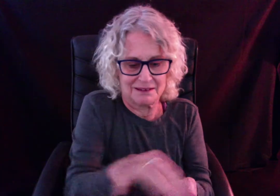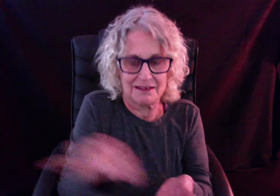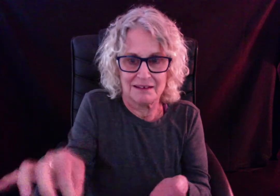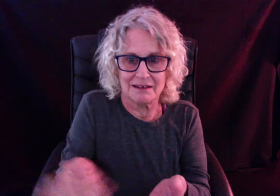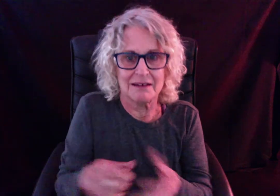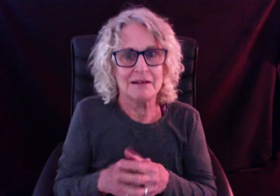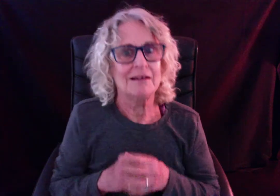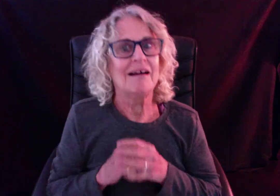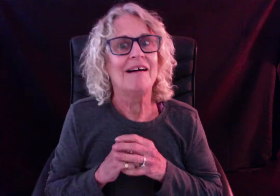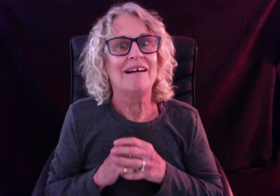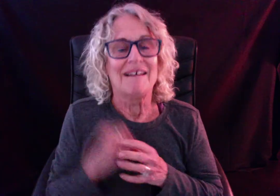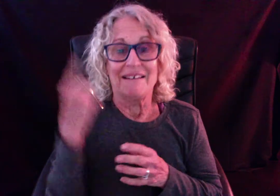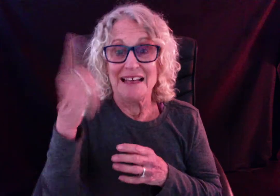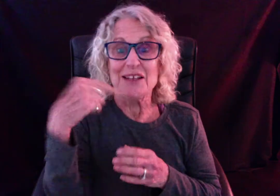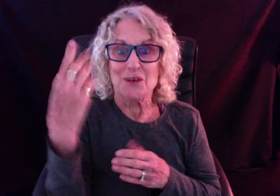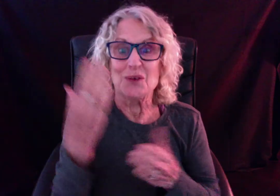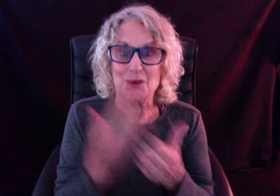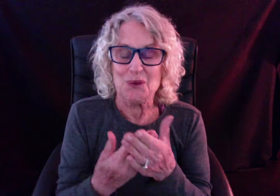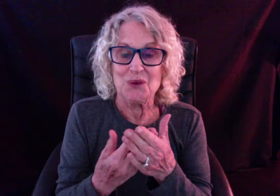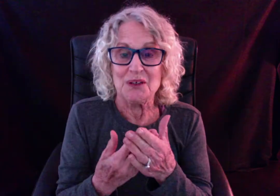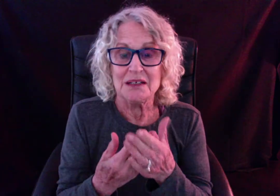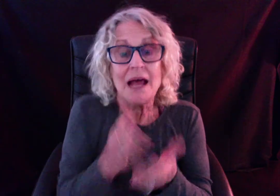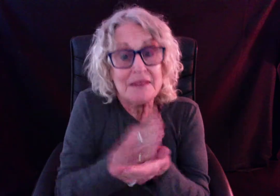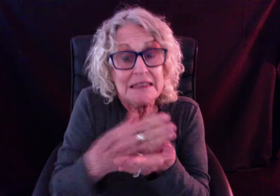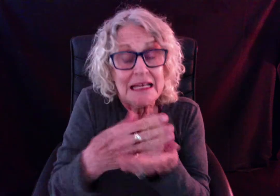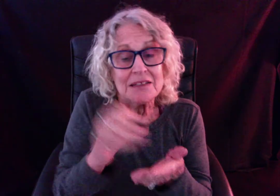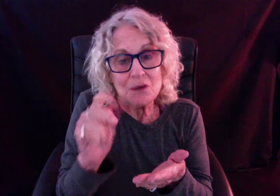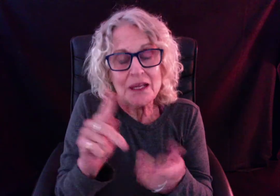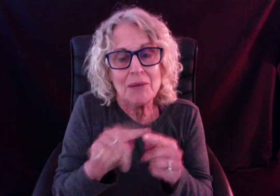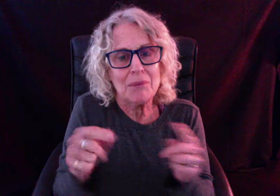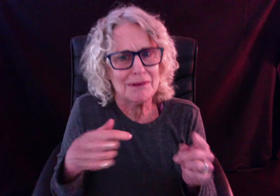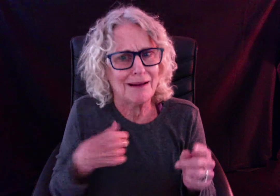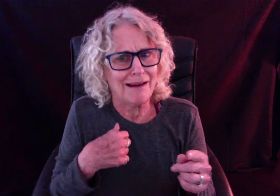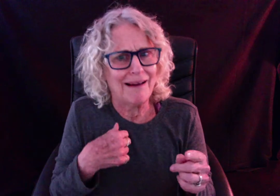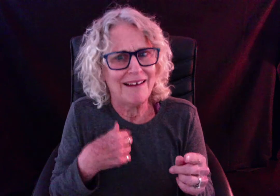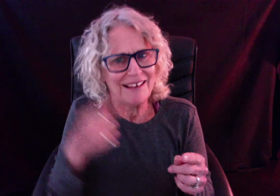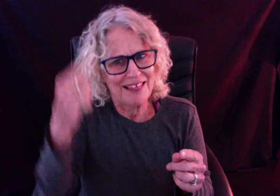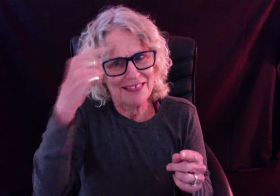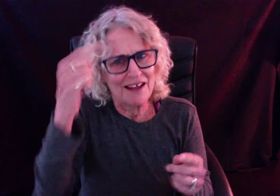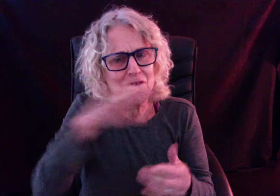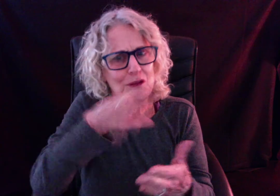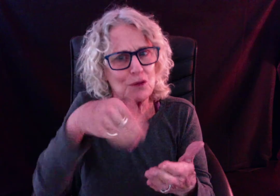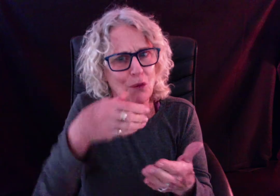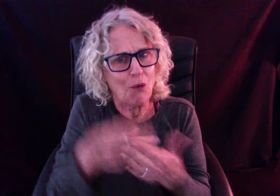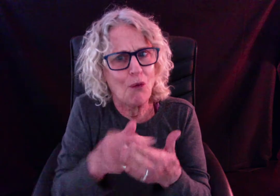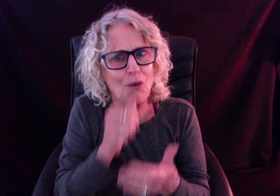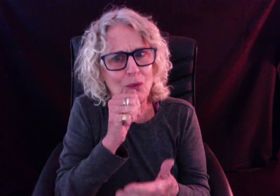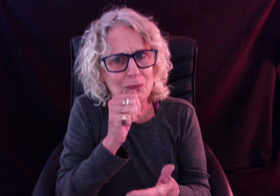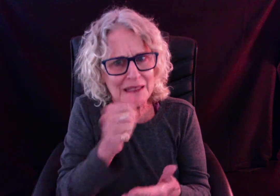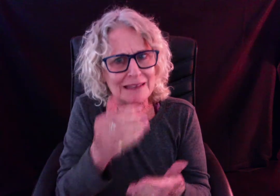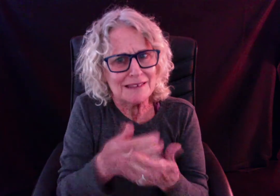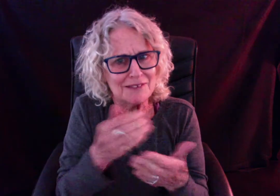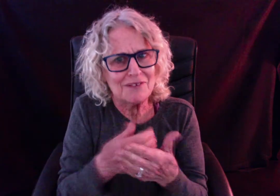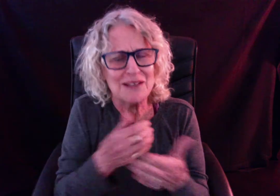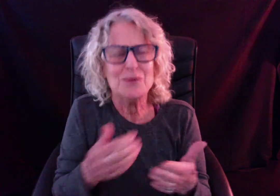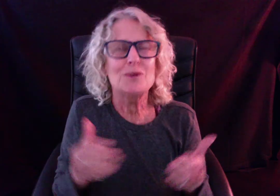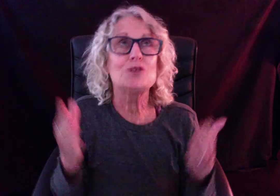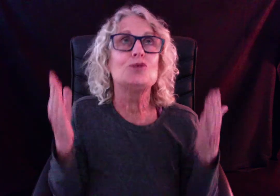So it looked really good. The diced is okay, but I really thought that the whole peanuts, the fresh peanuts, were so good. And they looked